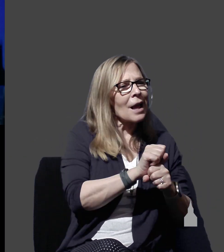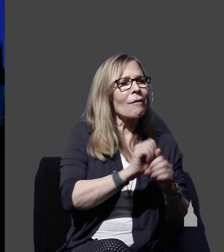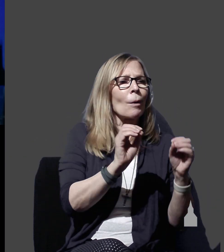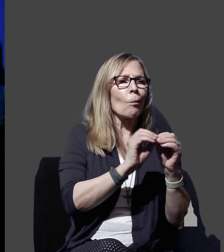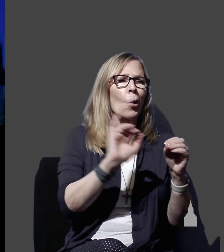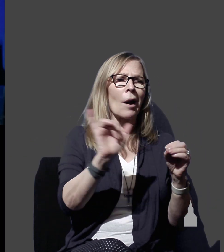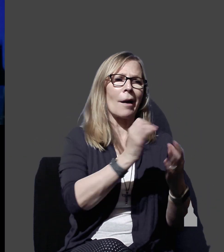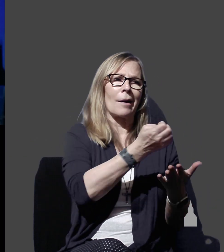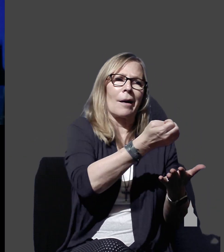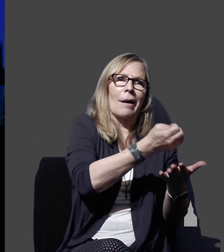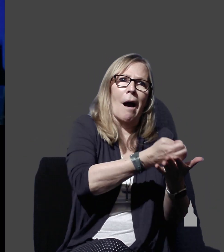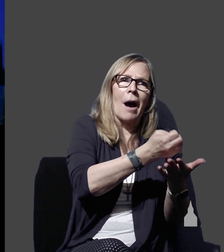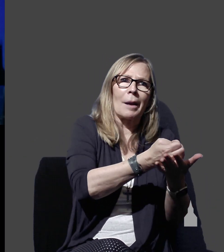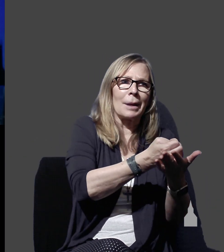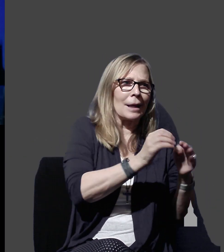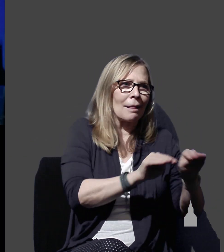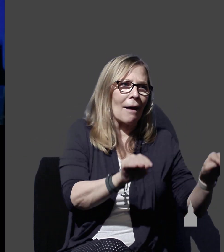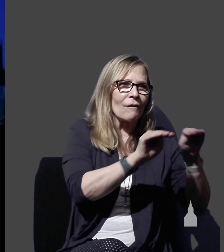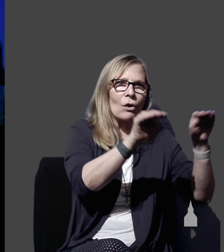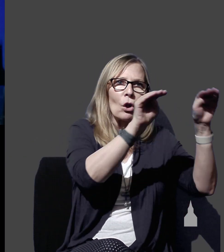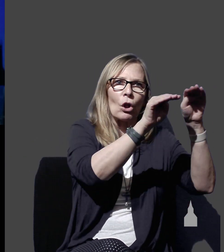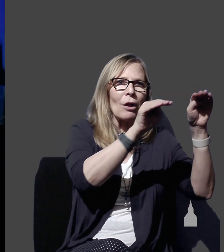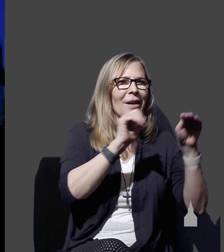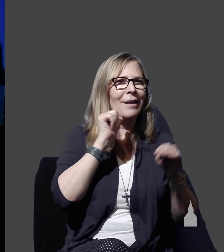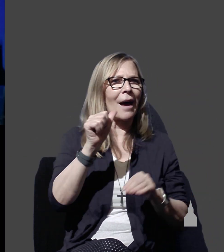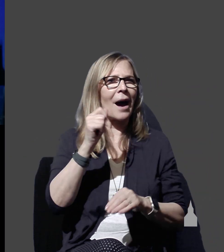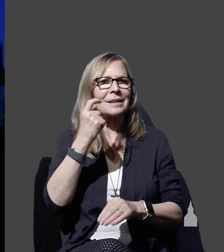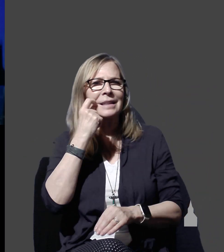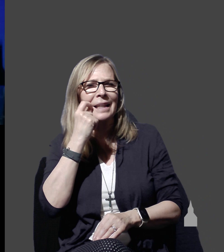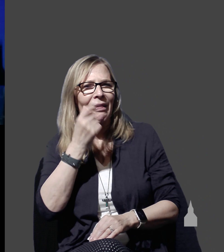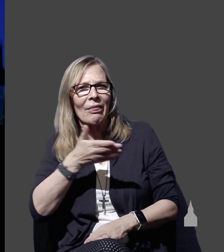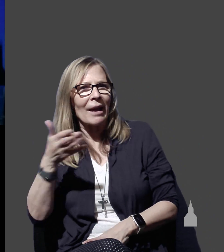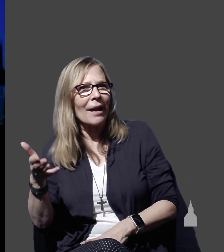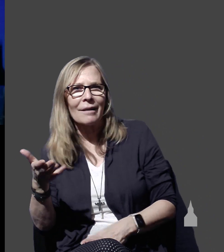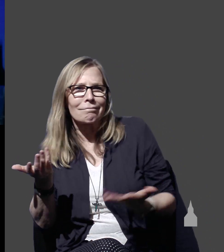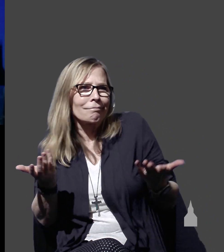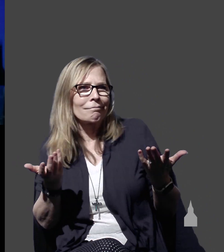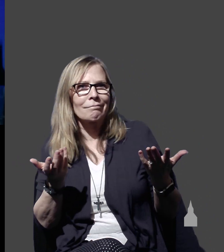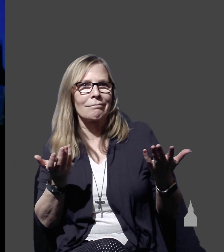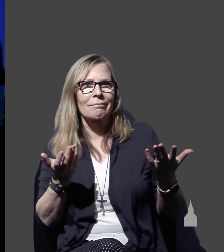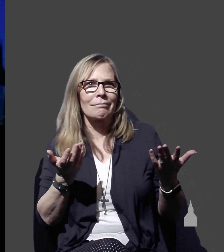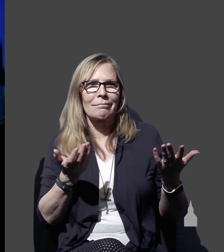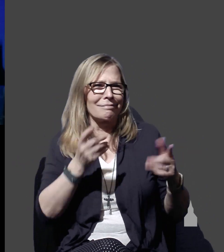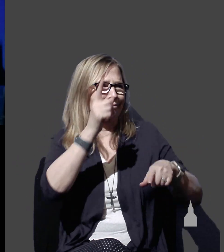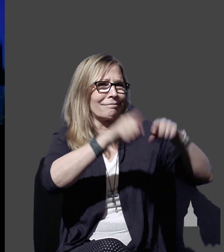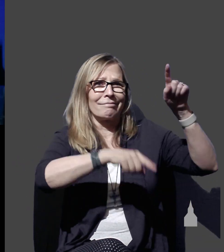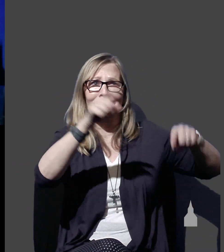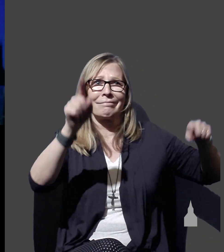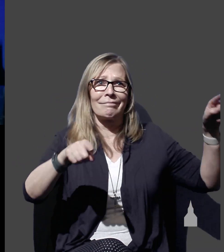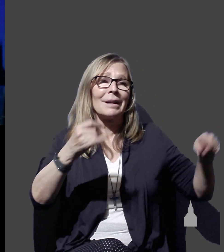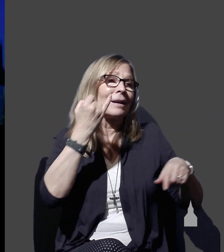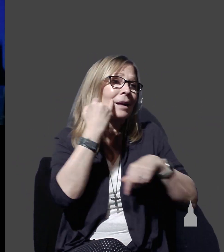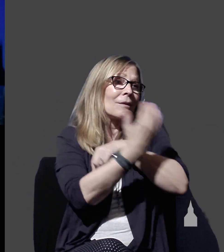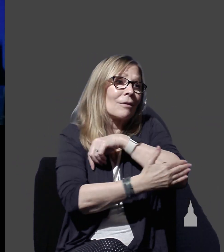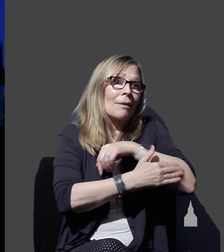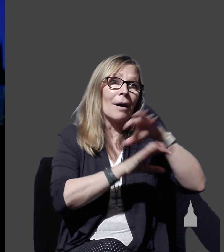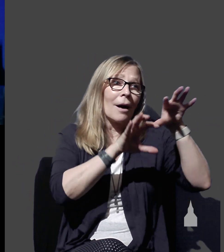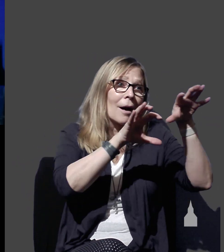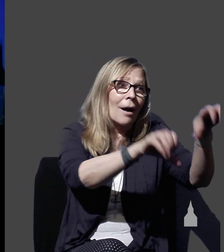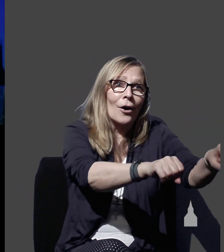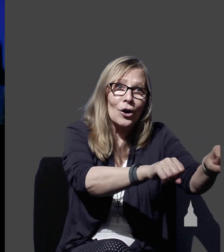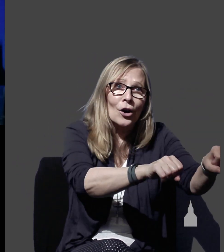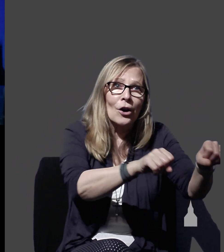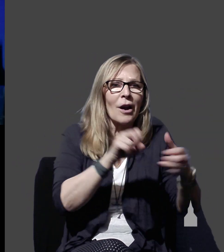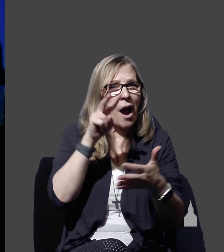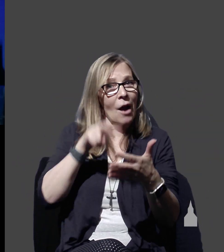of the economy than any ethnic thing. They came from the pool of nations that were conquered. In fact, I read